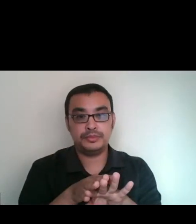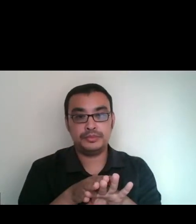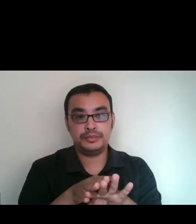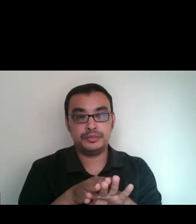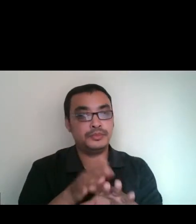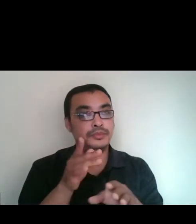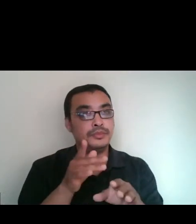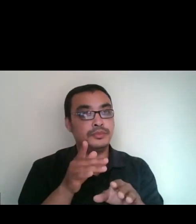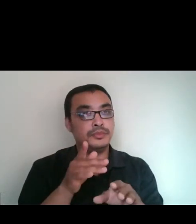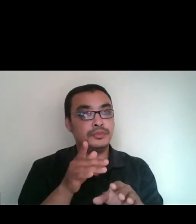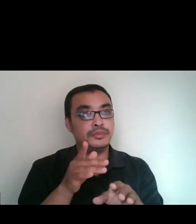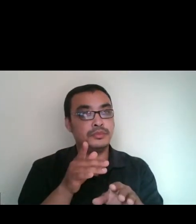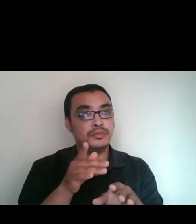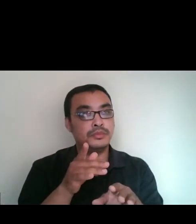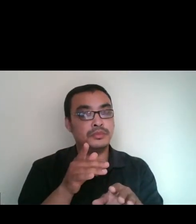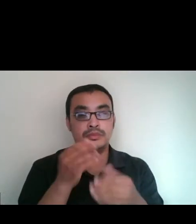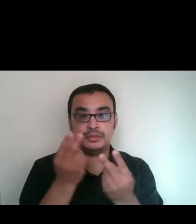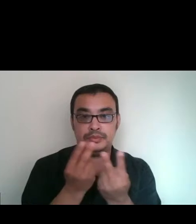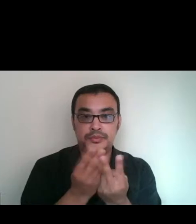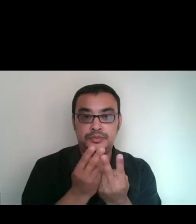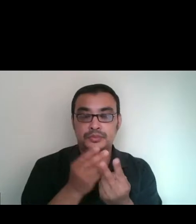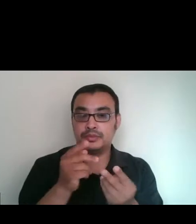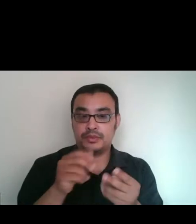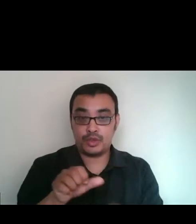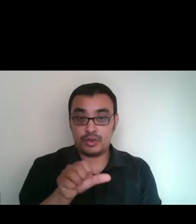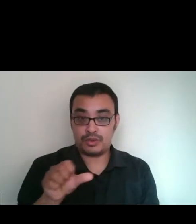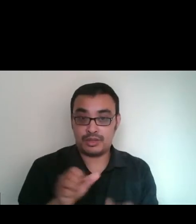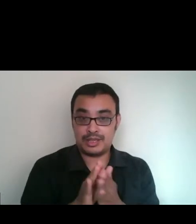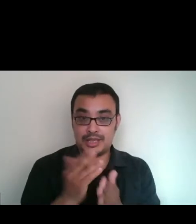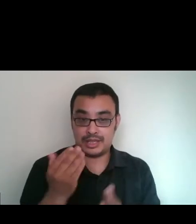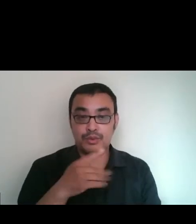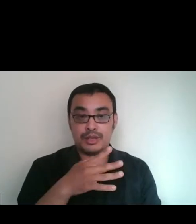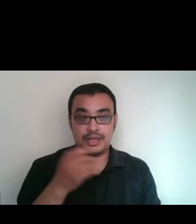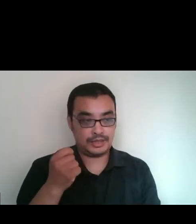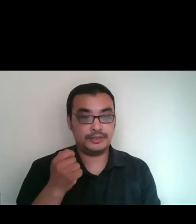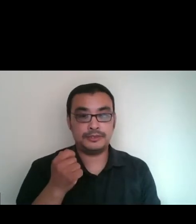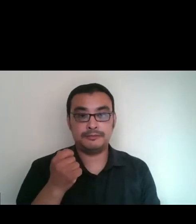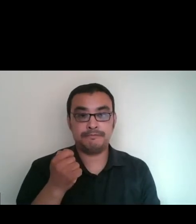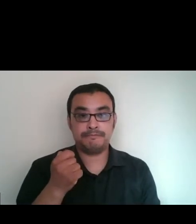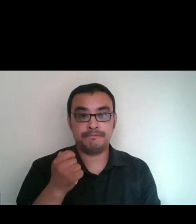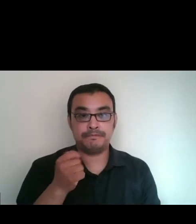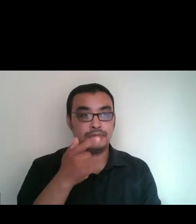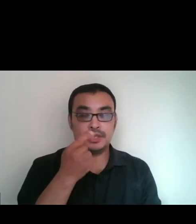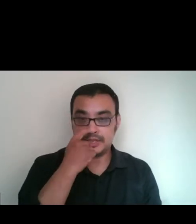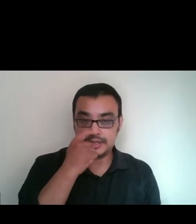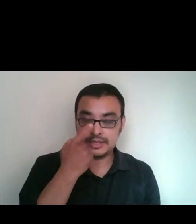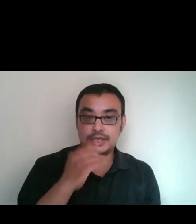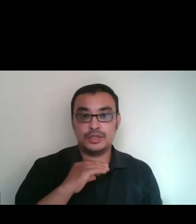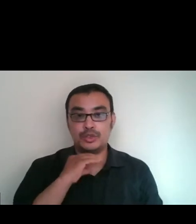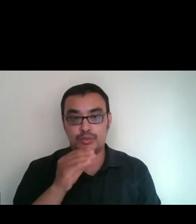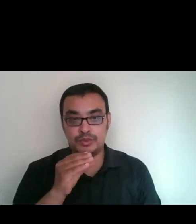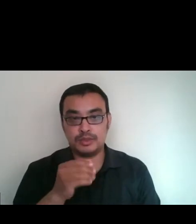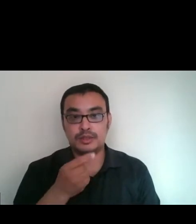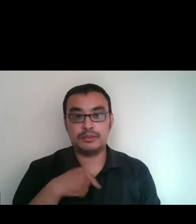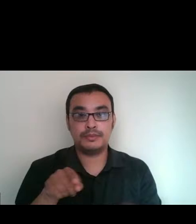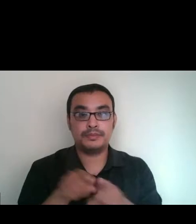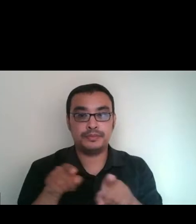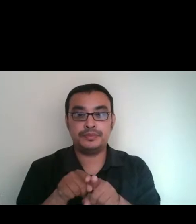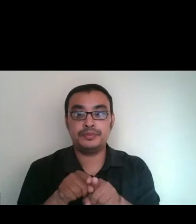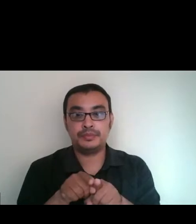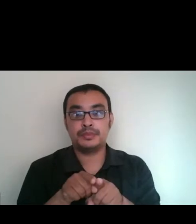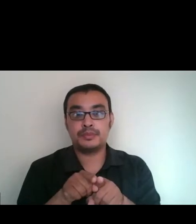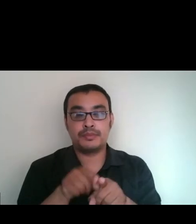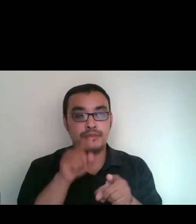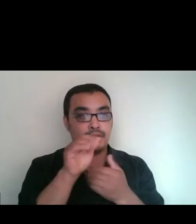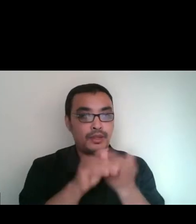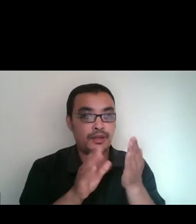availability, like for the indigenous people, pastoralists or women and youth, we can have, and that is we have already discussed about